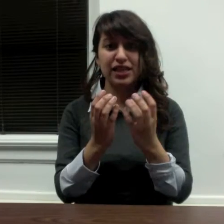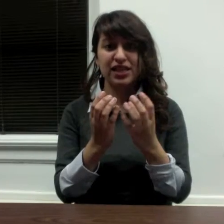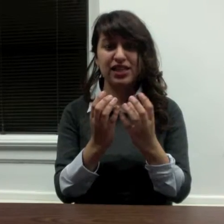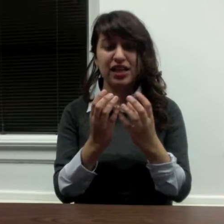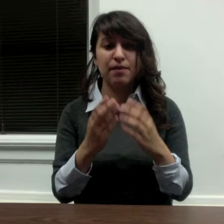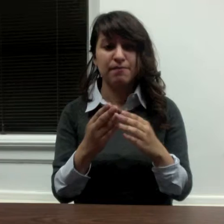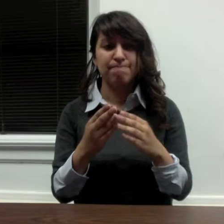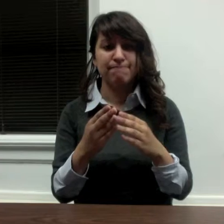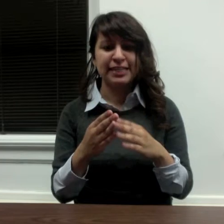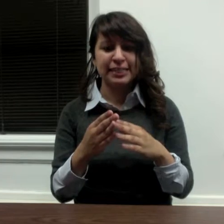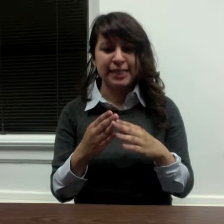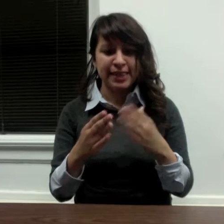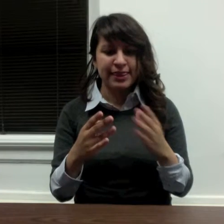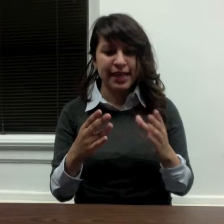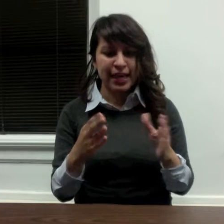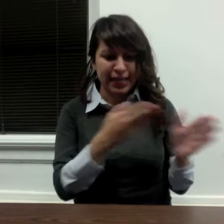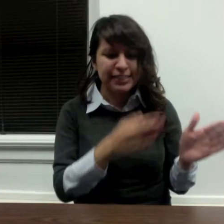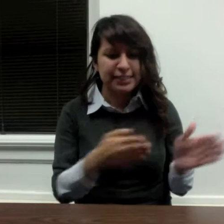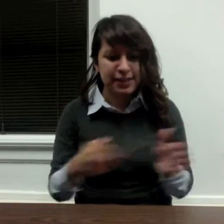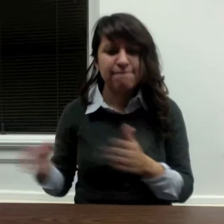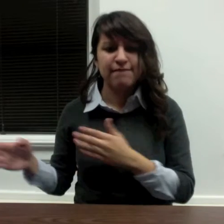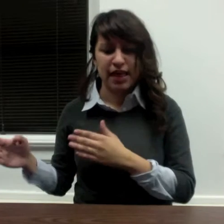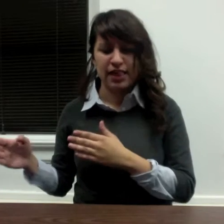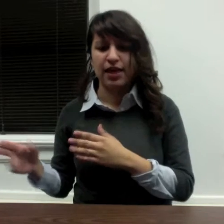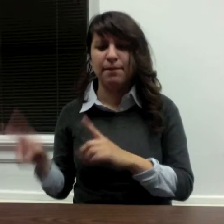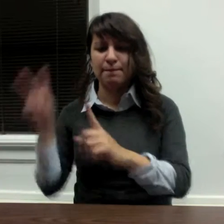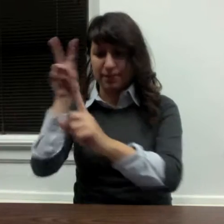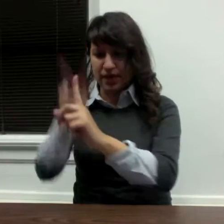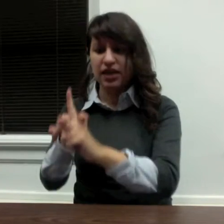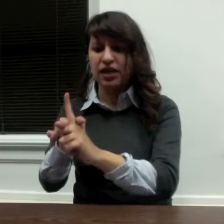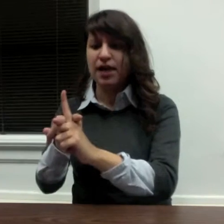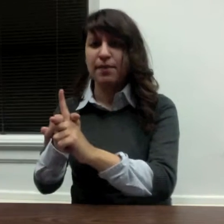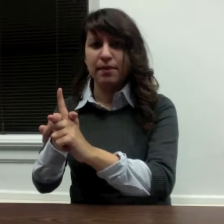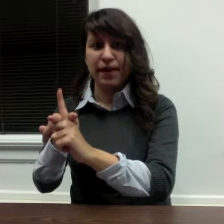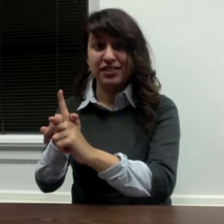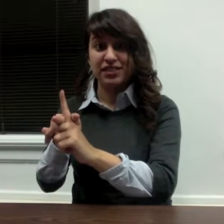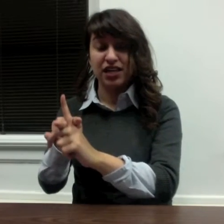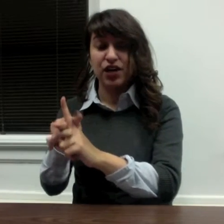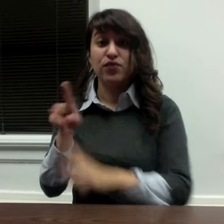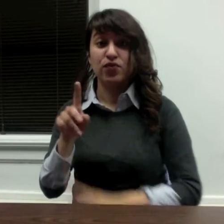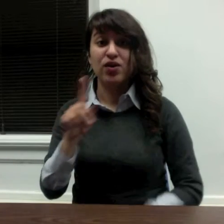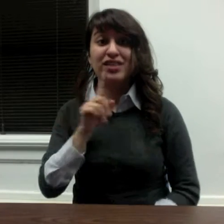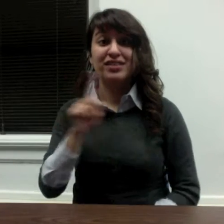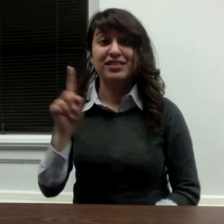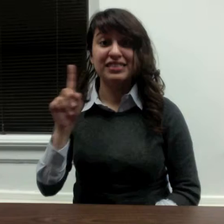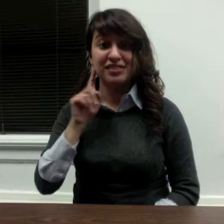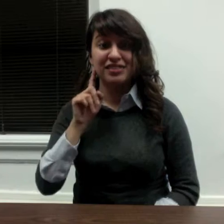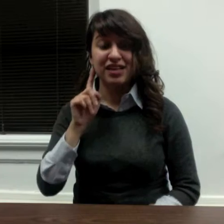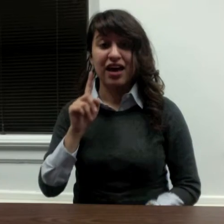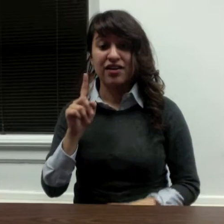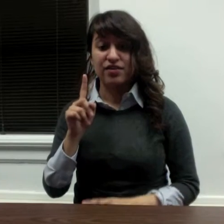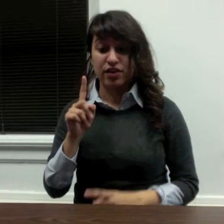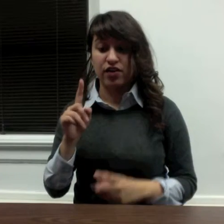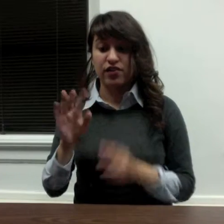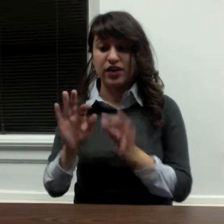implemented in interpreter education programs so that deaf individuals will be studying right along with